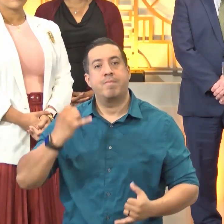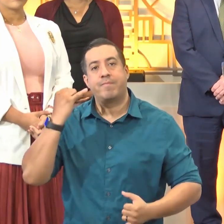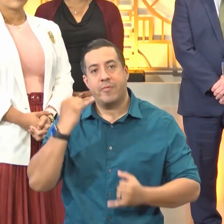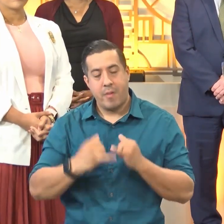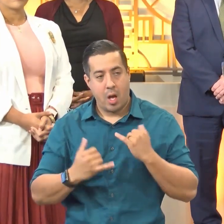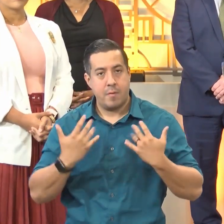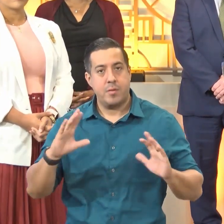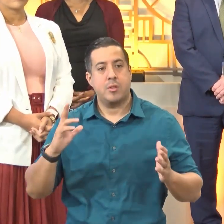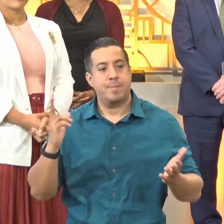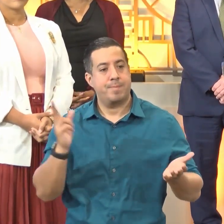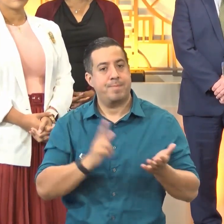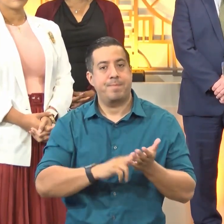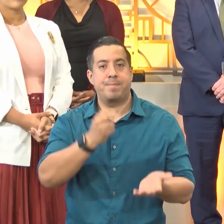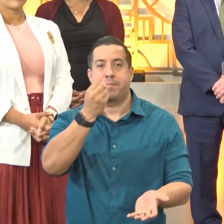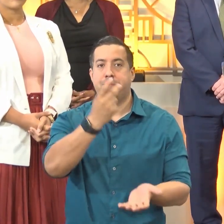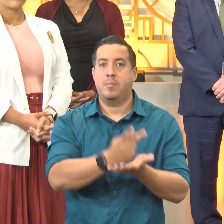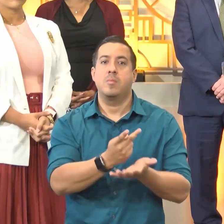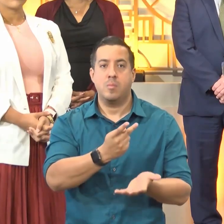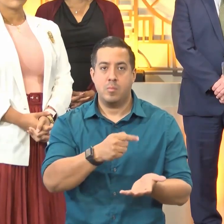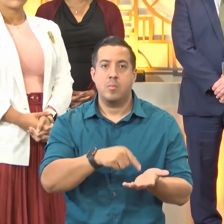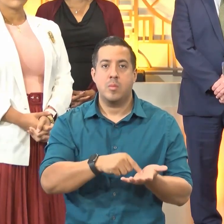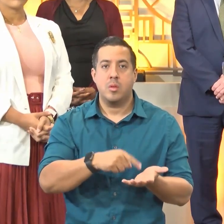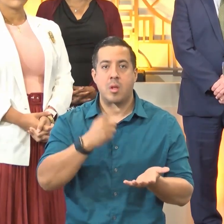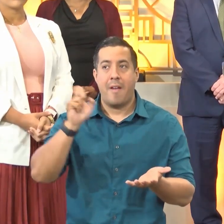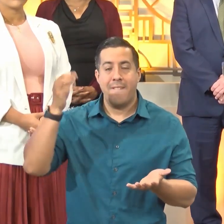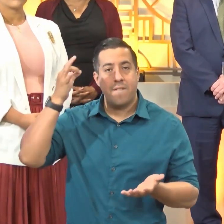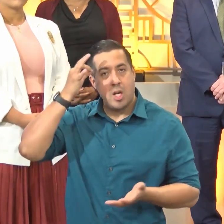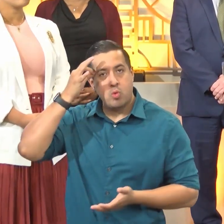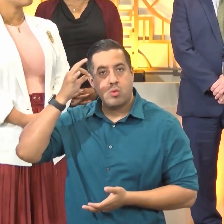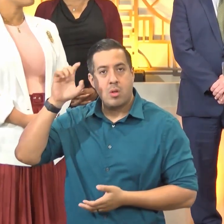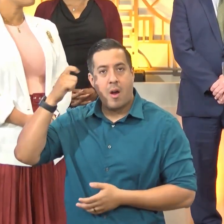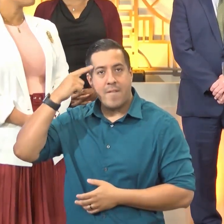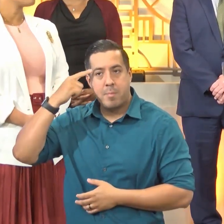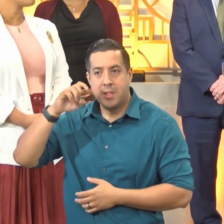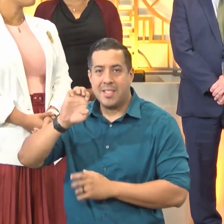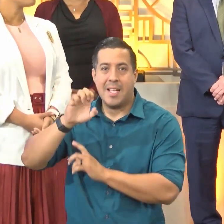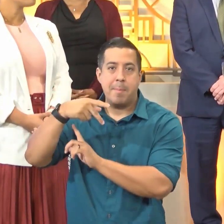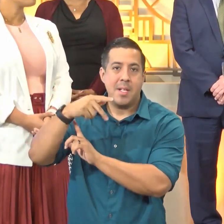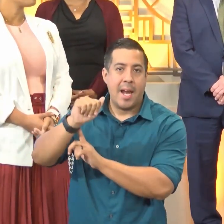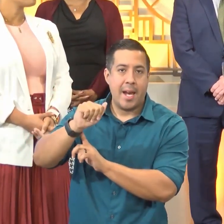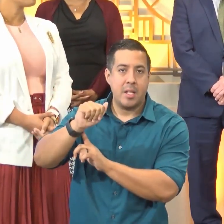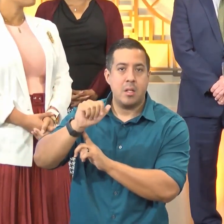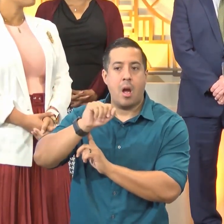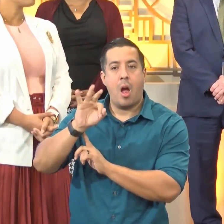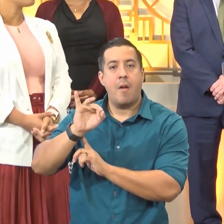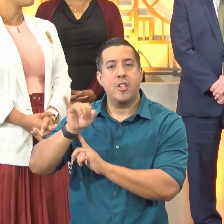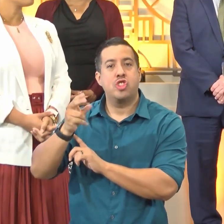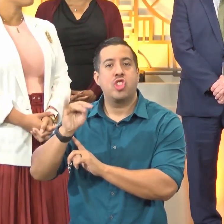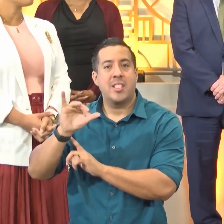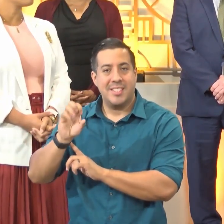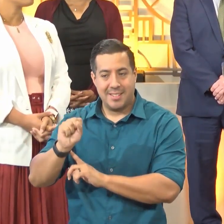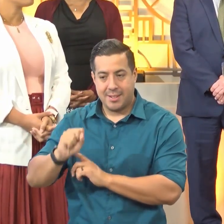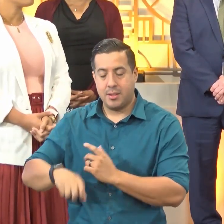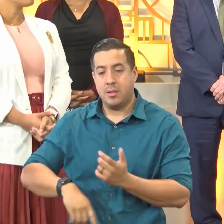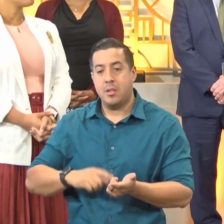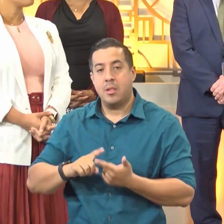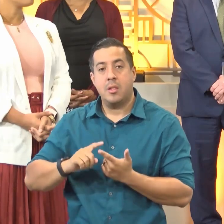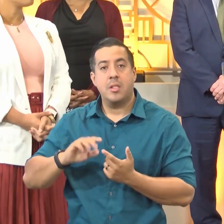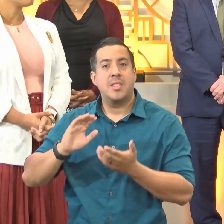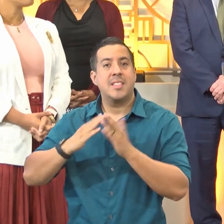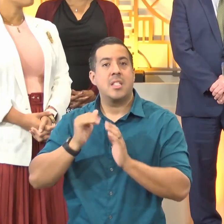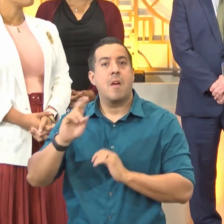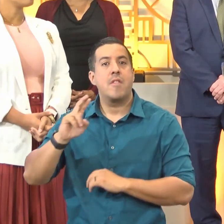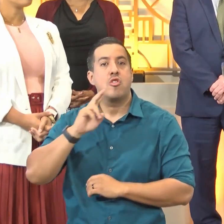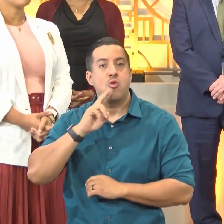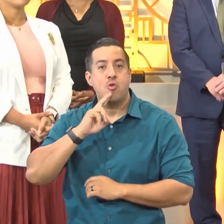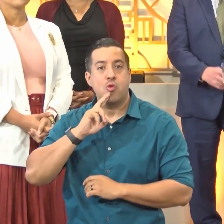signed off by the federal government, EPA, Department of Justice, and the city of Houston,